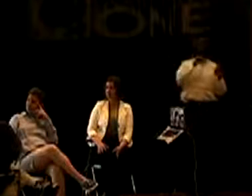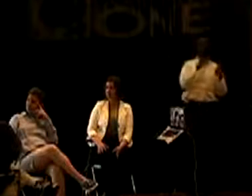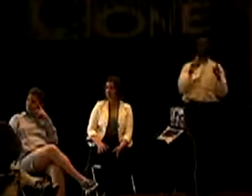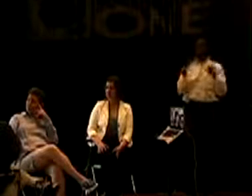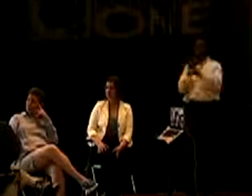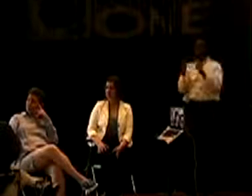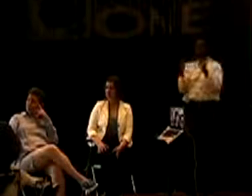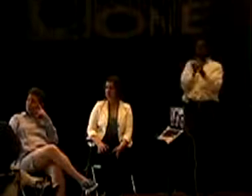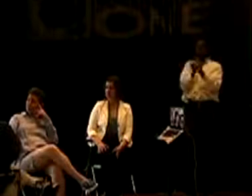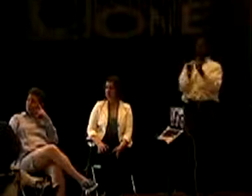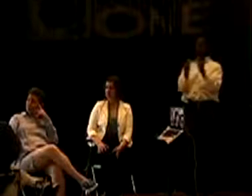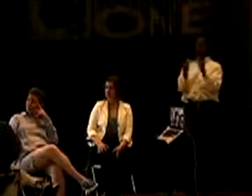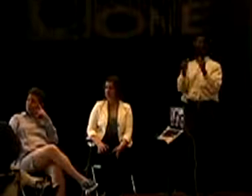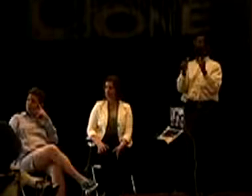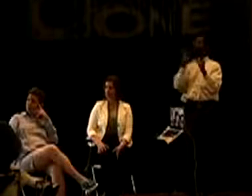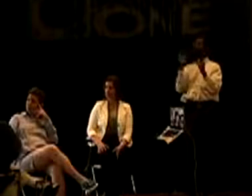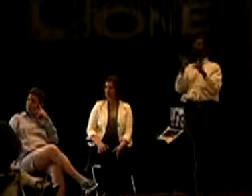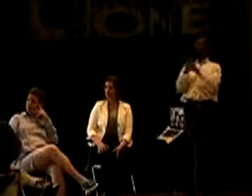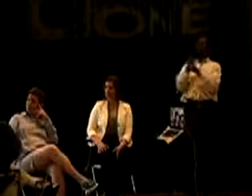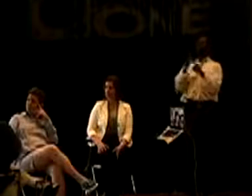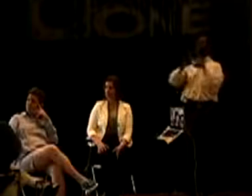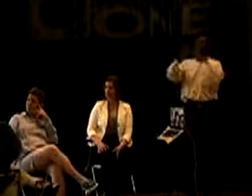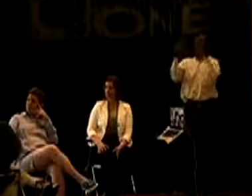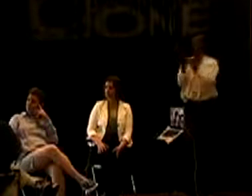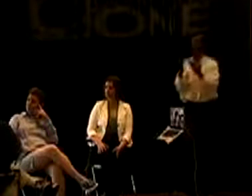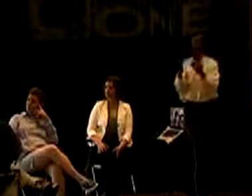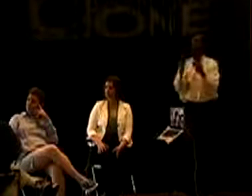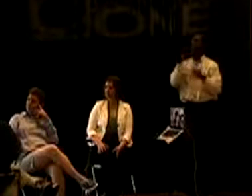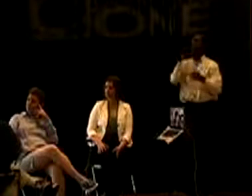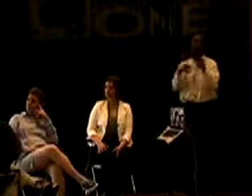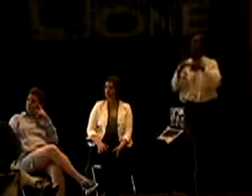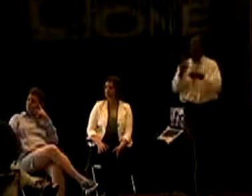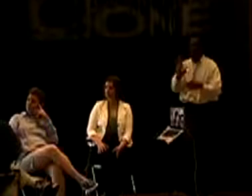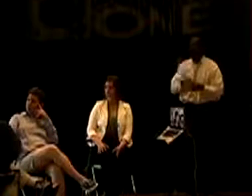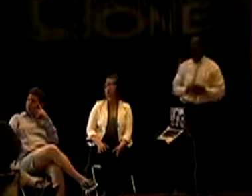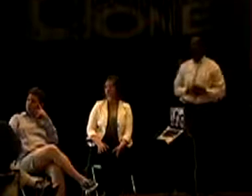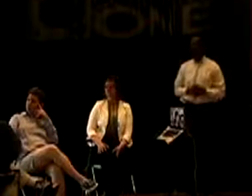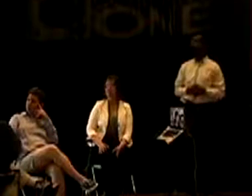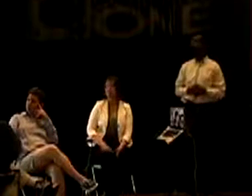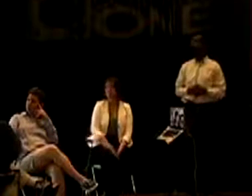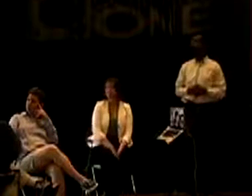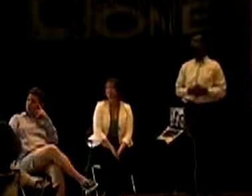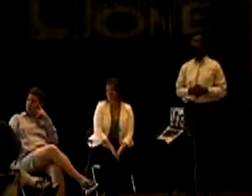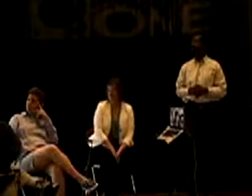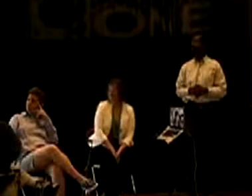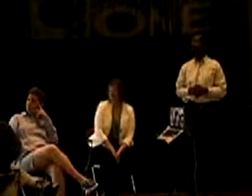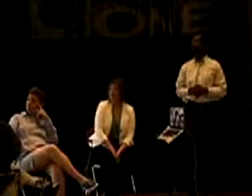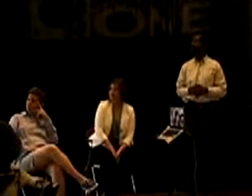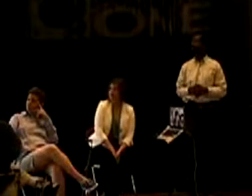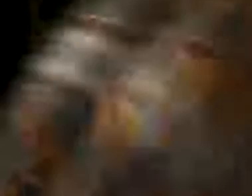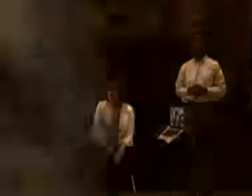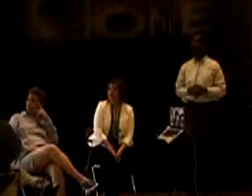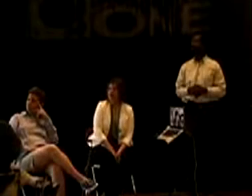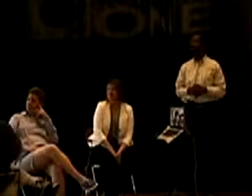So my job was to help hearing folks on stage gesture and come up with their own family